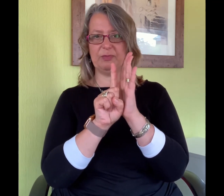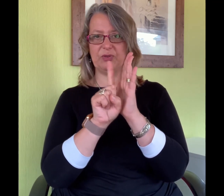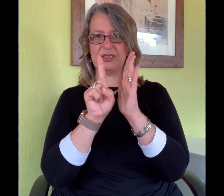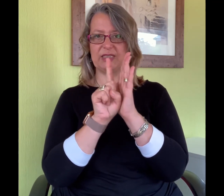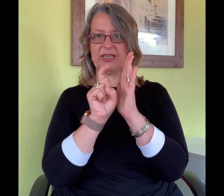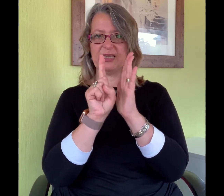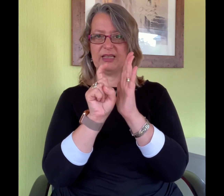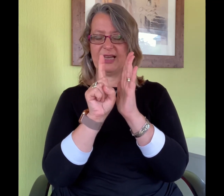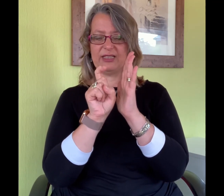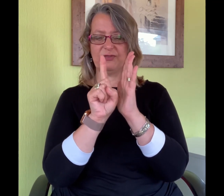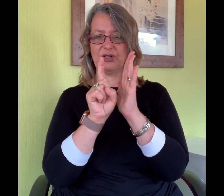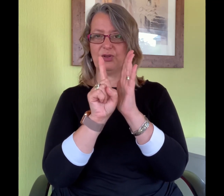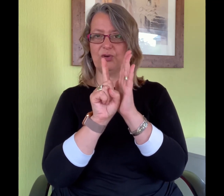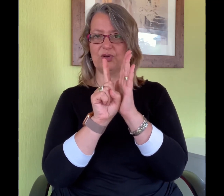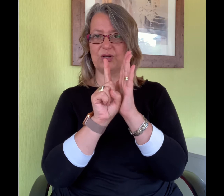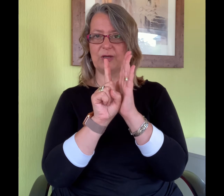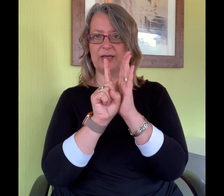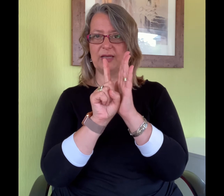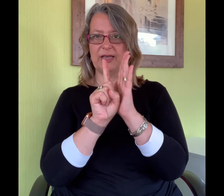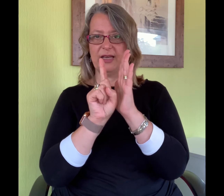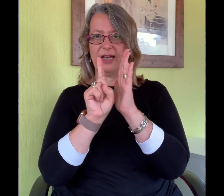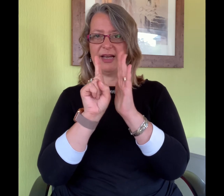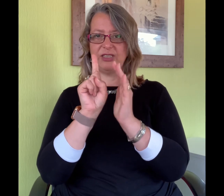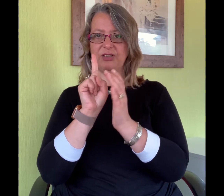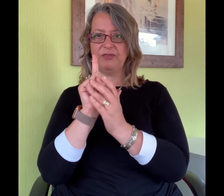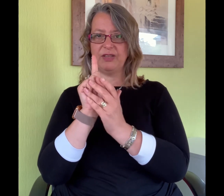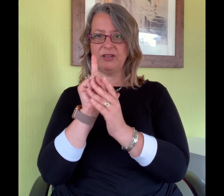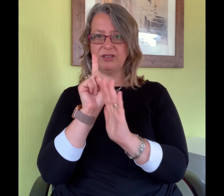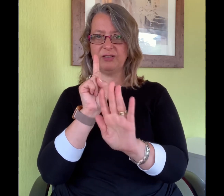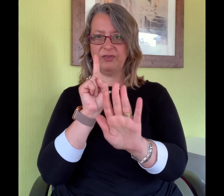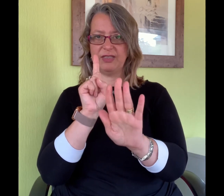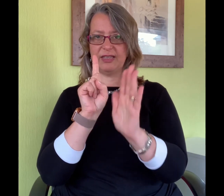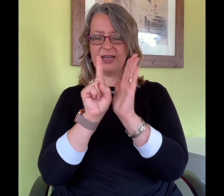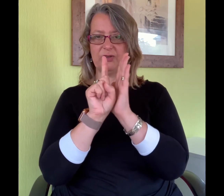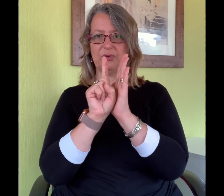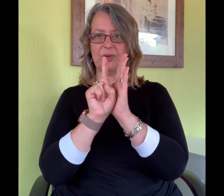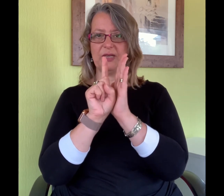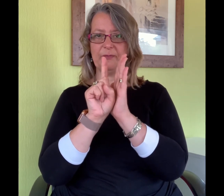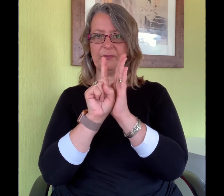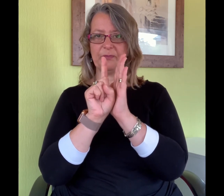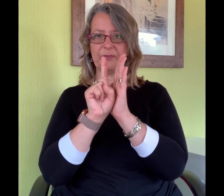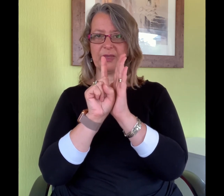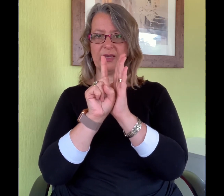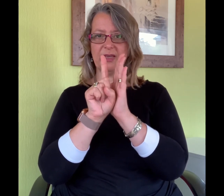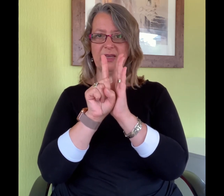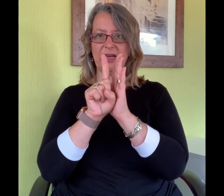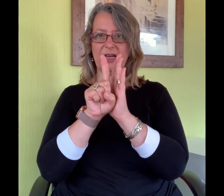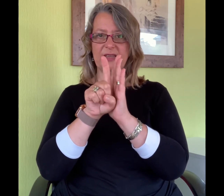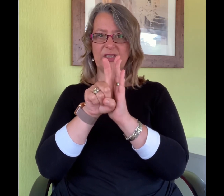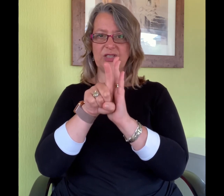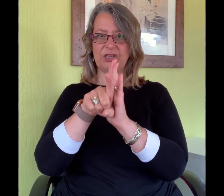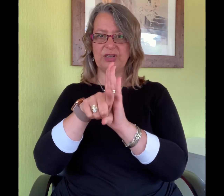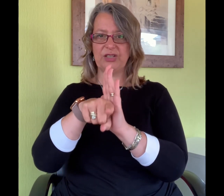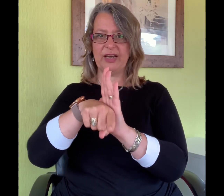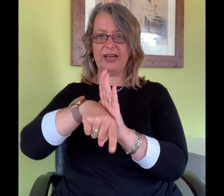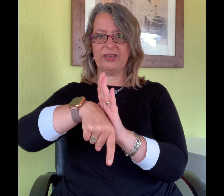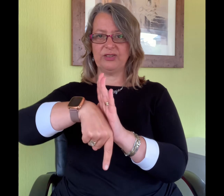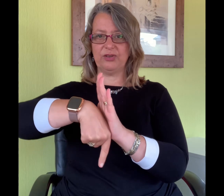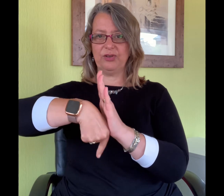this is like the hand of your clock. And your fingers are facing out the way. And then you turn your hand all